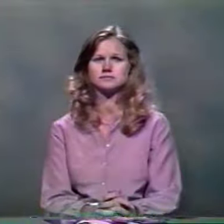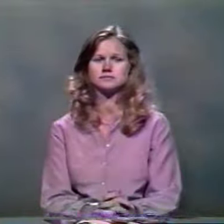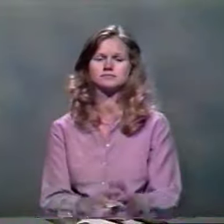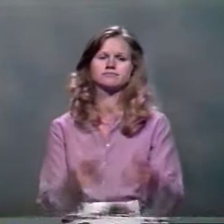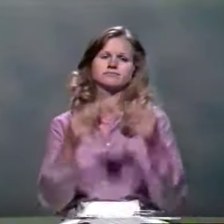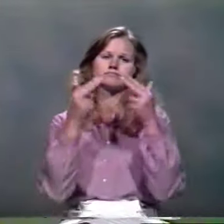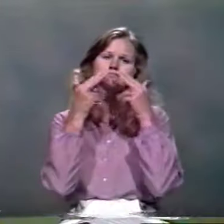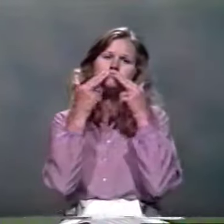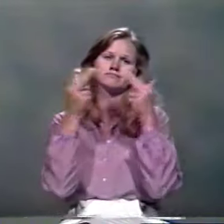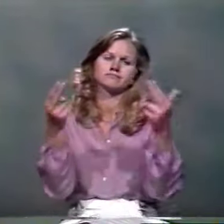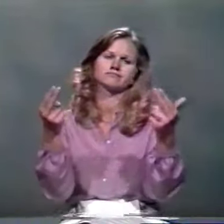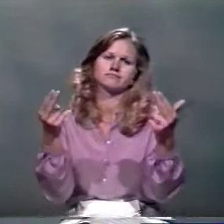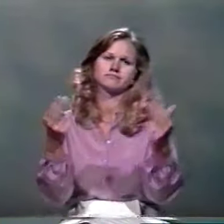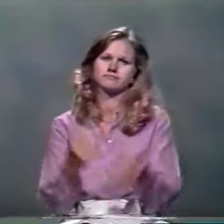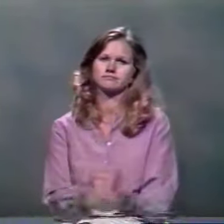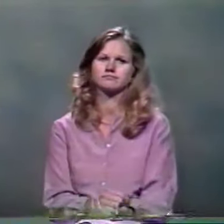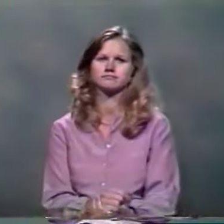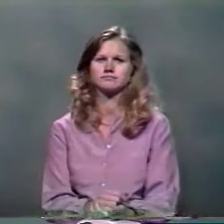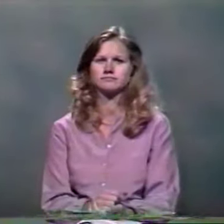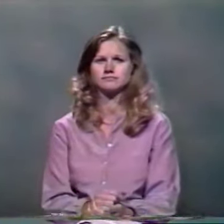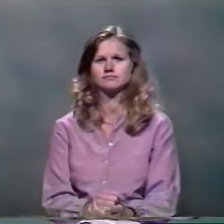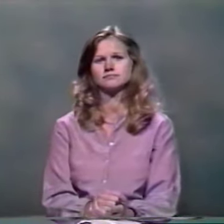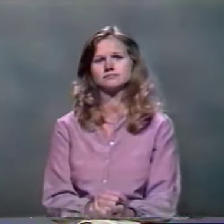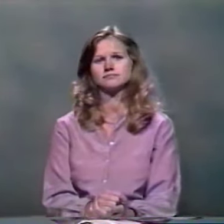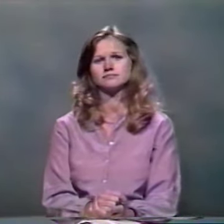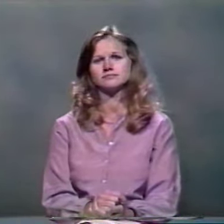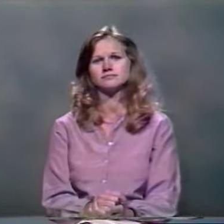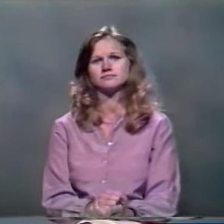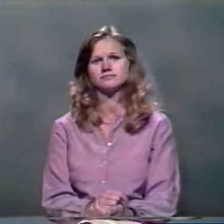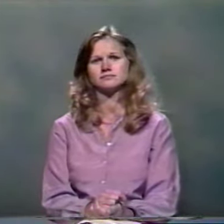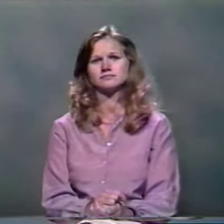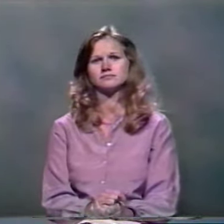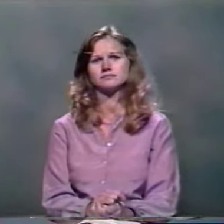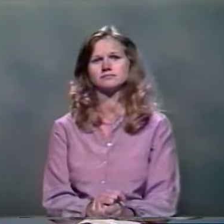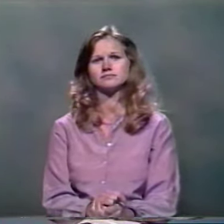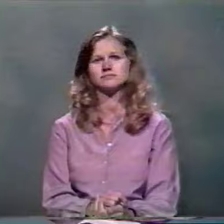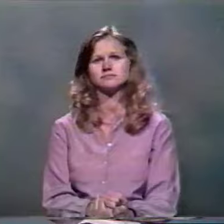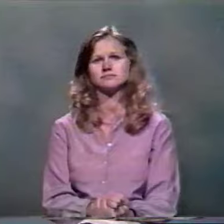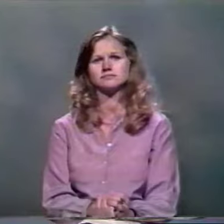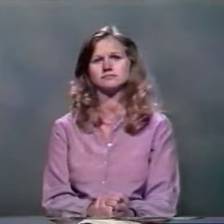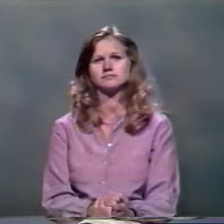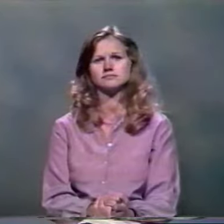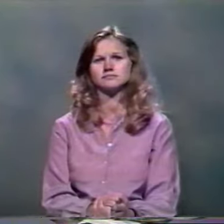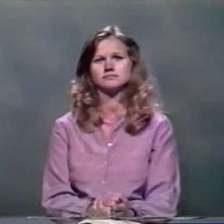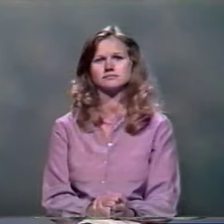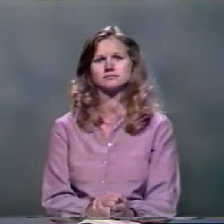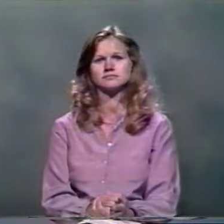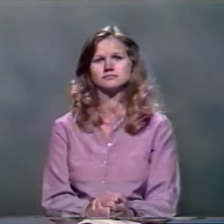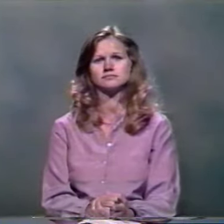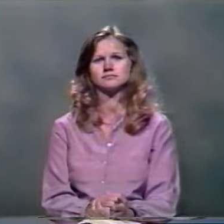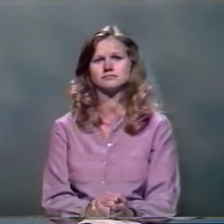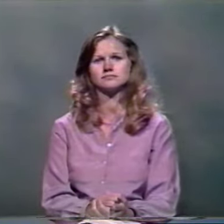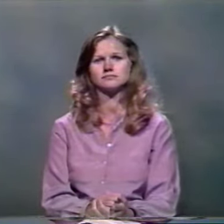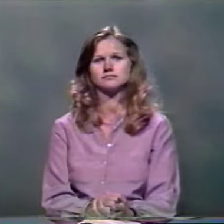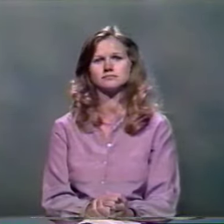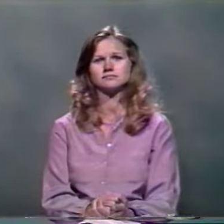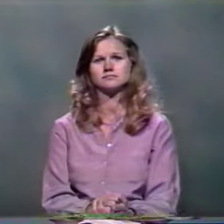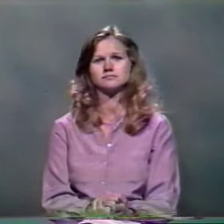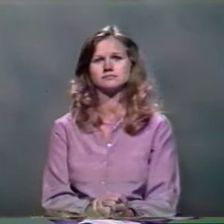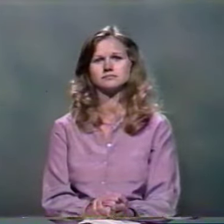Innocent. The most usual meaning of this sign is blameless, though it also carries the meaning inexperienced in the ways